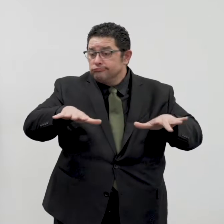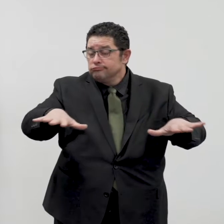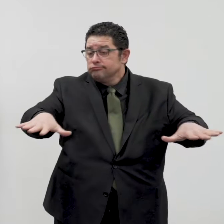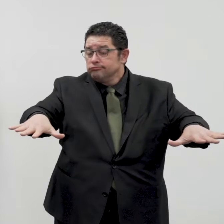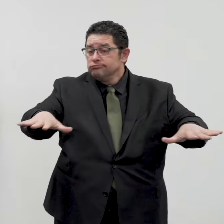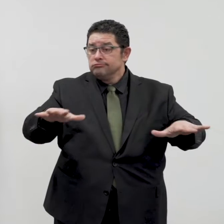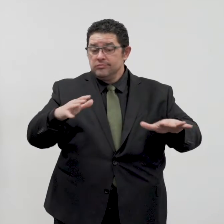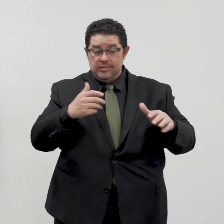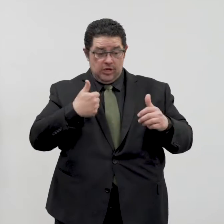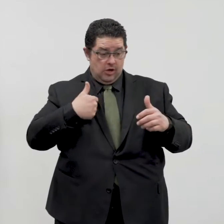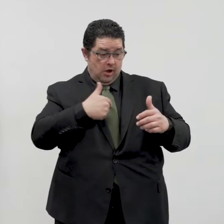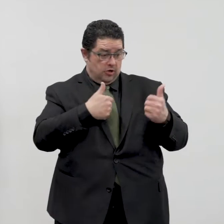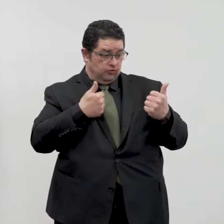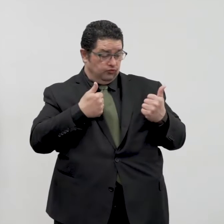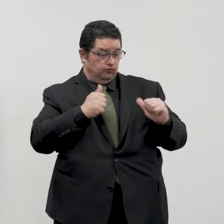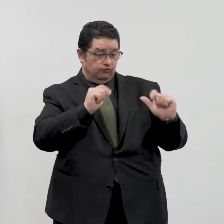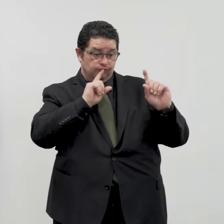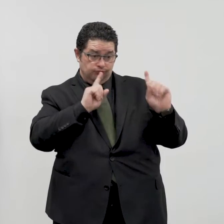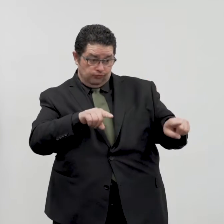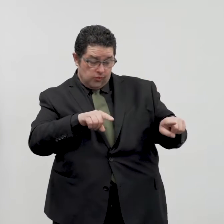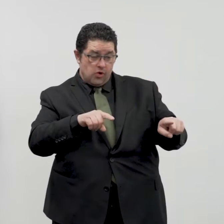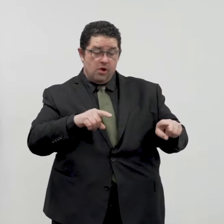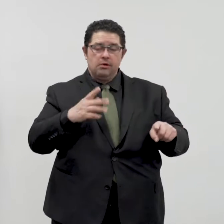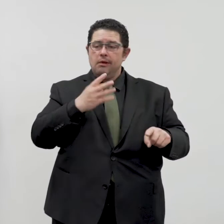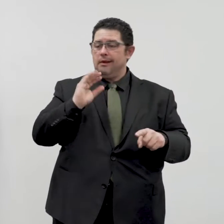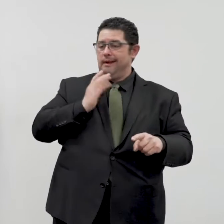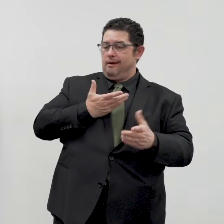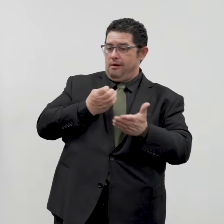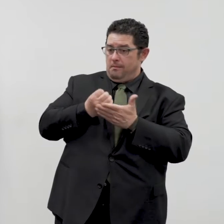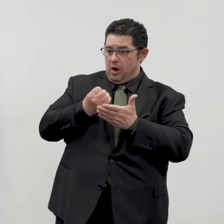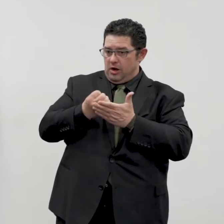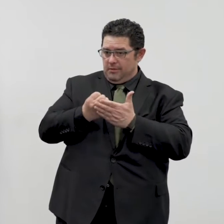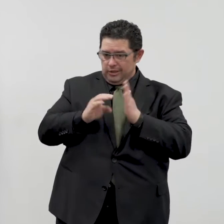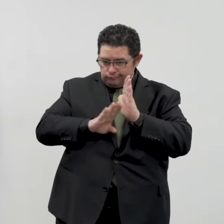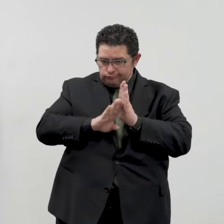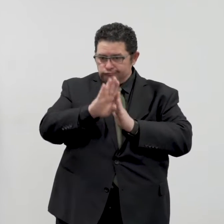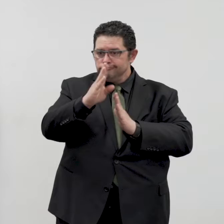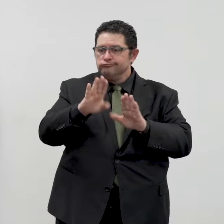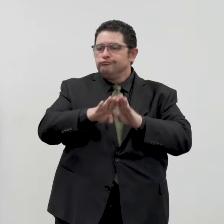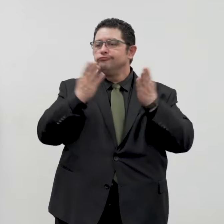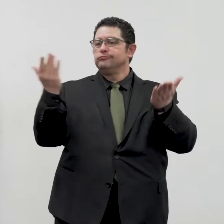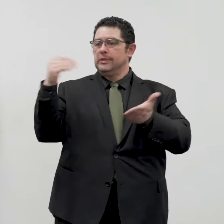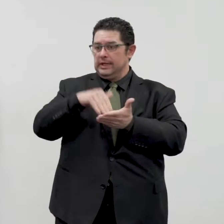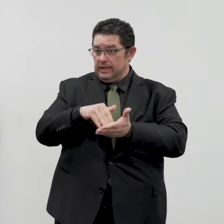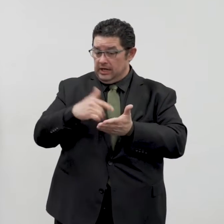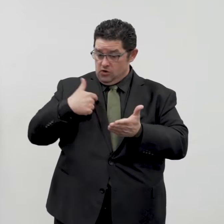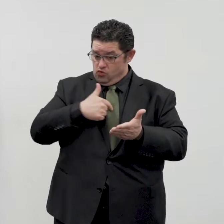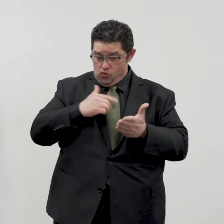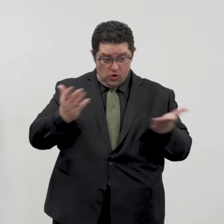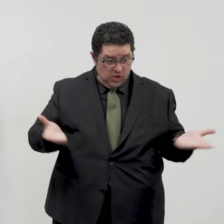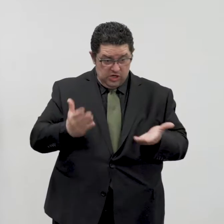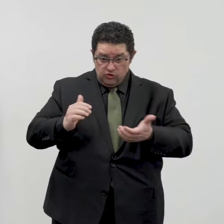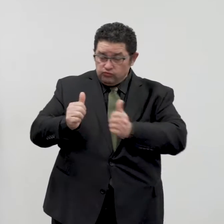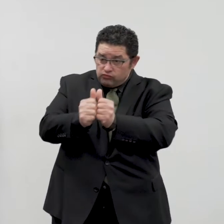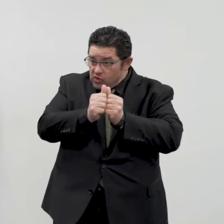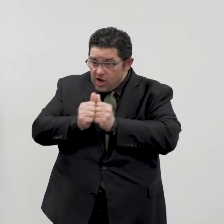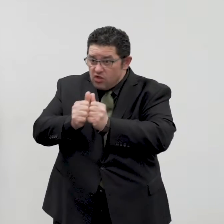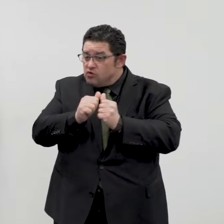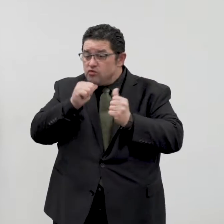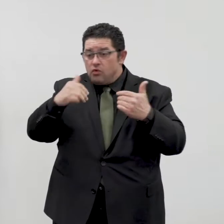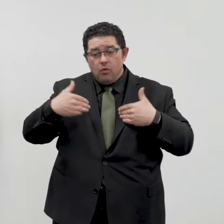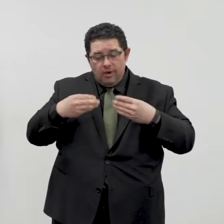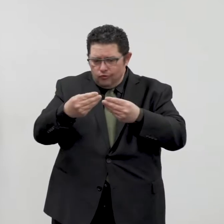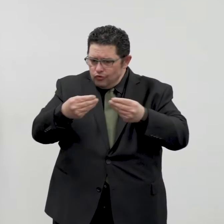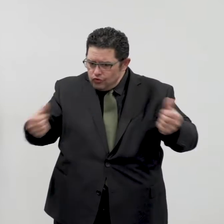pandemic and get our economy moving again. We are all in this together. We don't have a cure, we don't have a